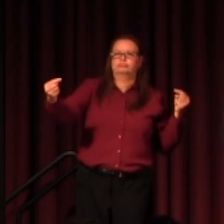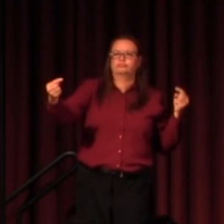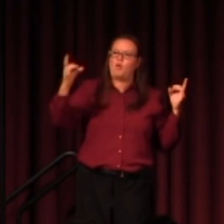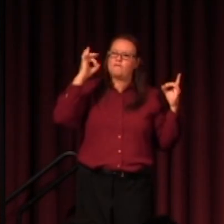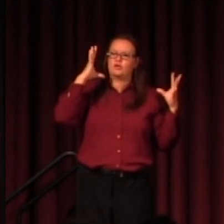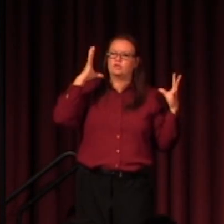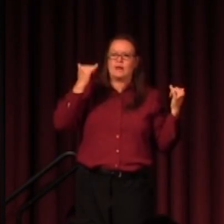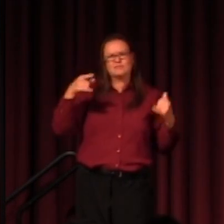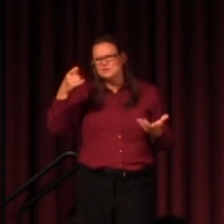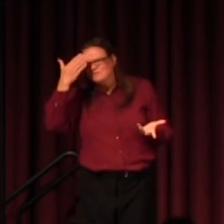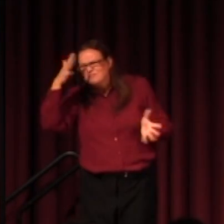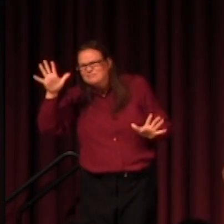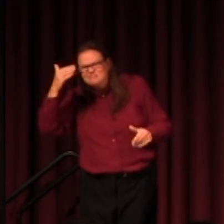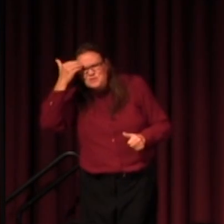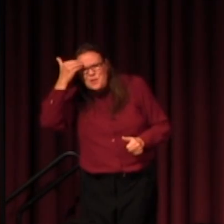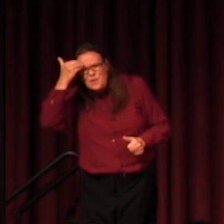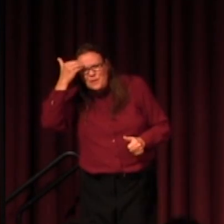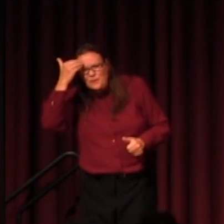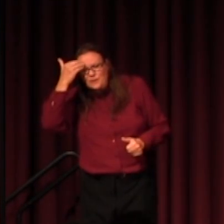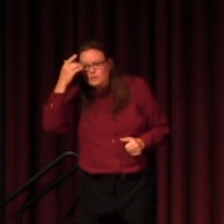The politics are bad right now. It's hard.